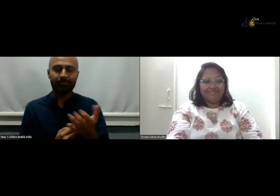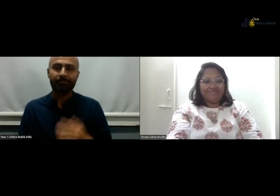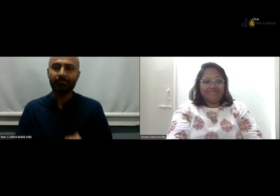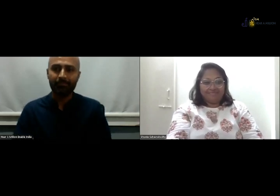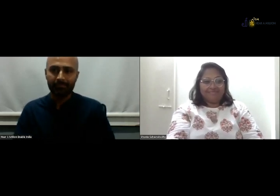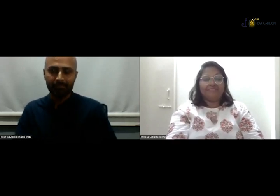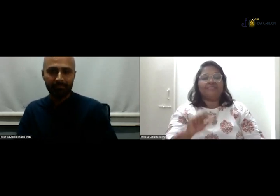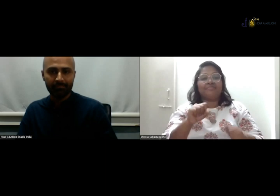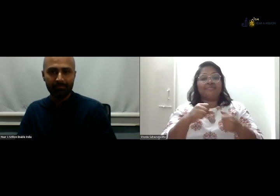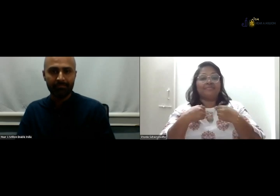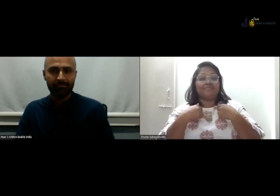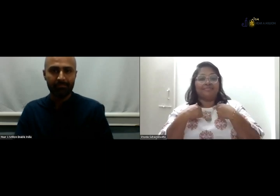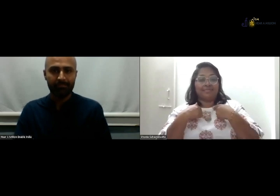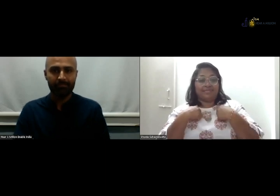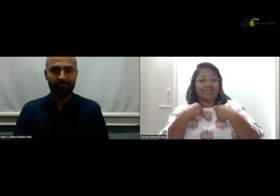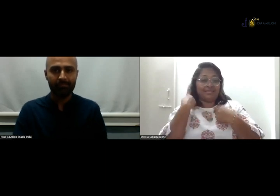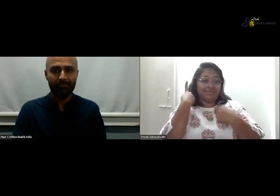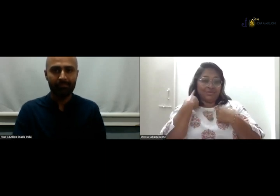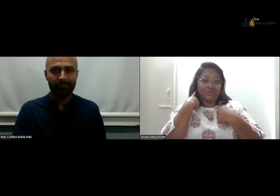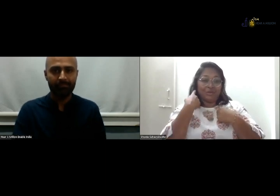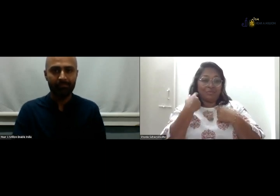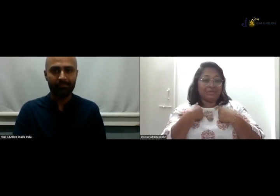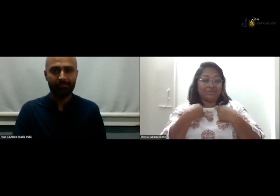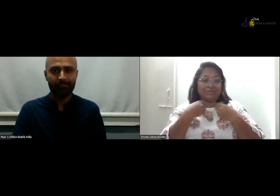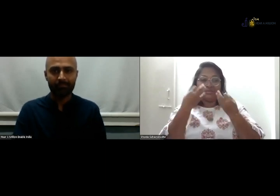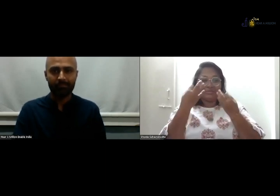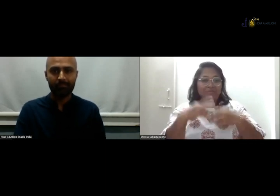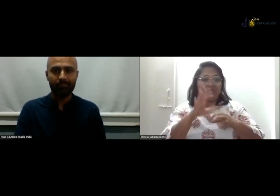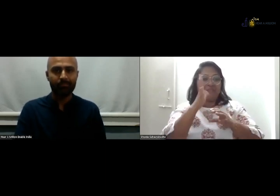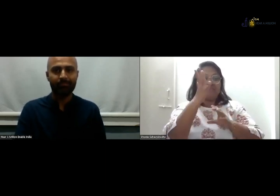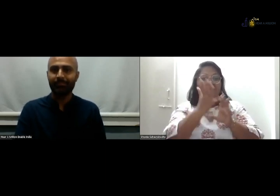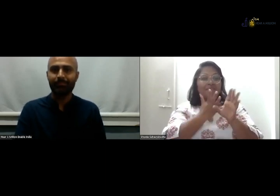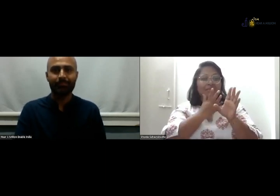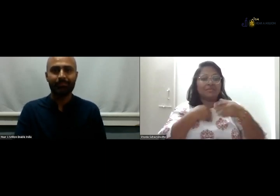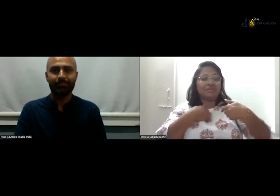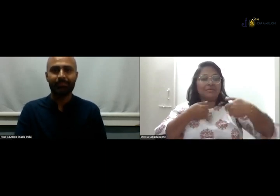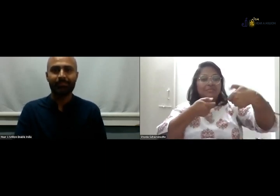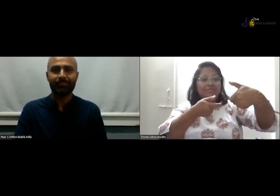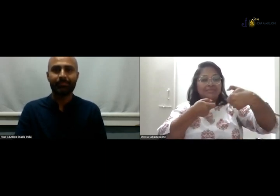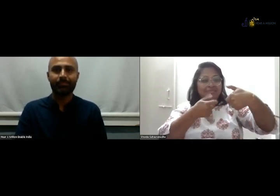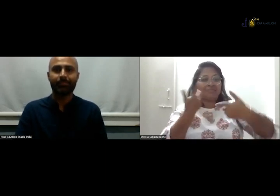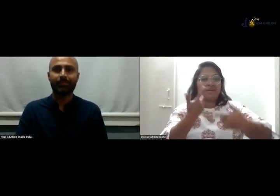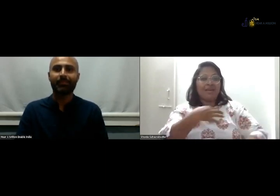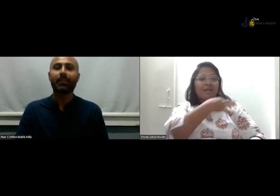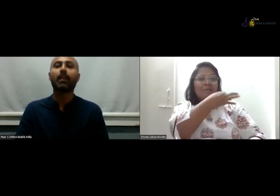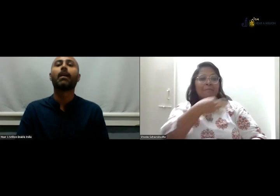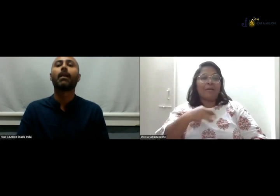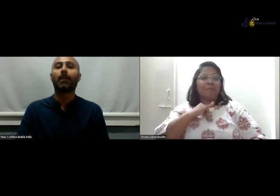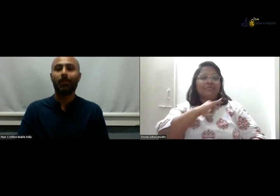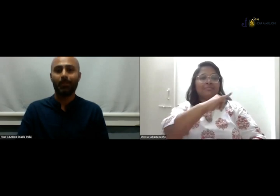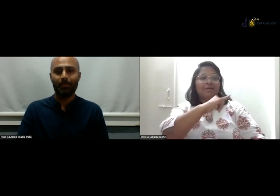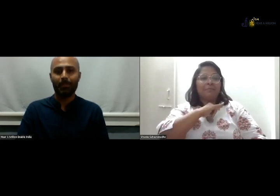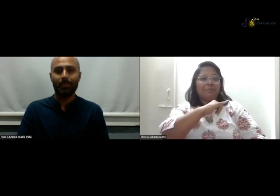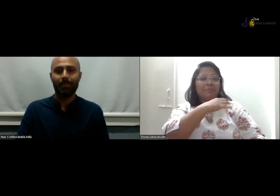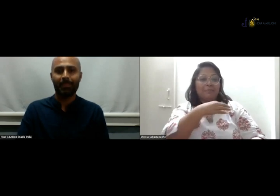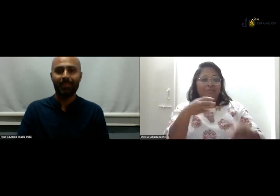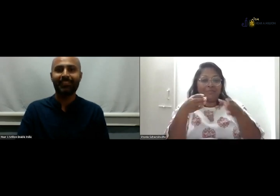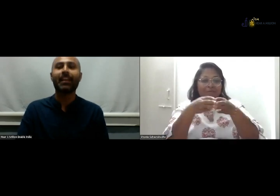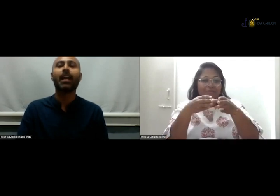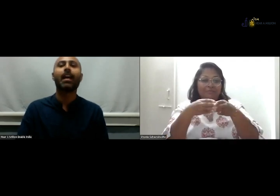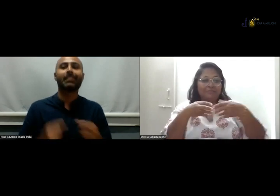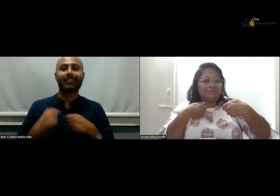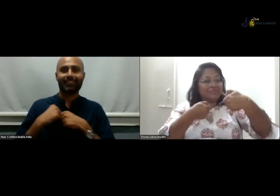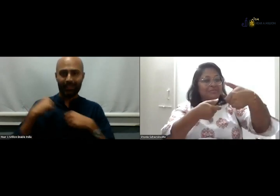see. So yes, you can share about her experience, your experiences with her.